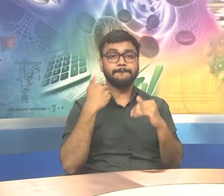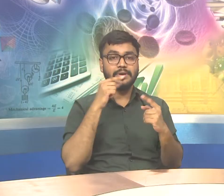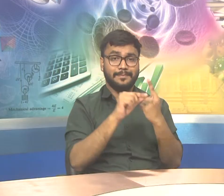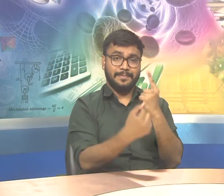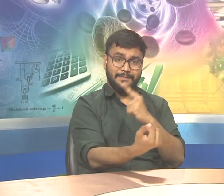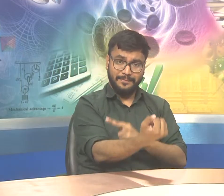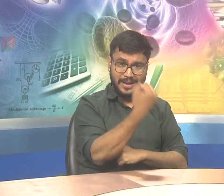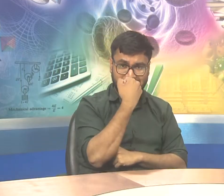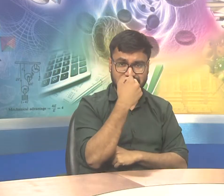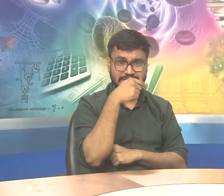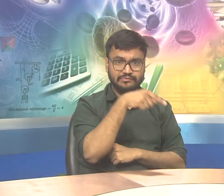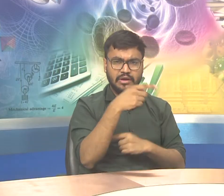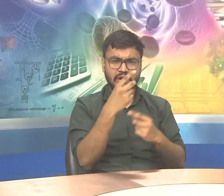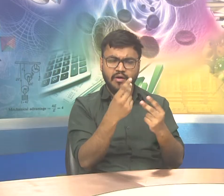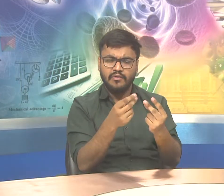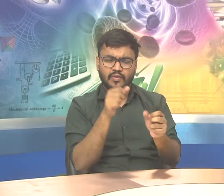But what is horsepower?